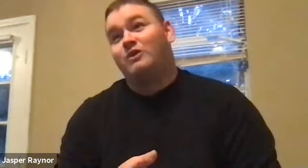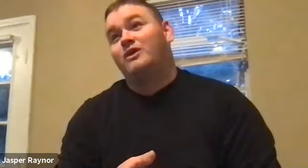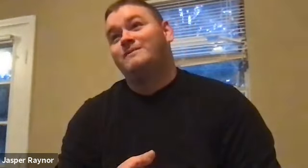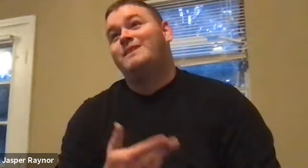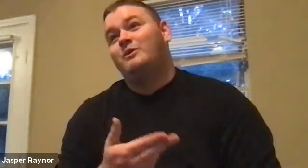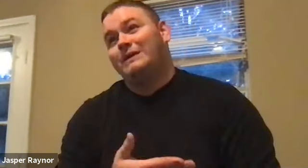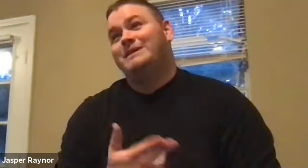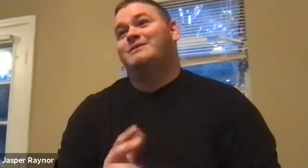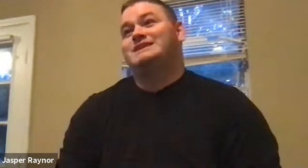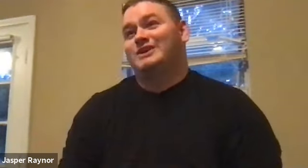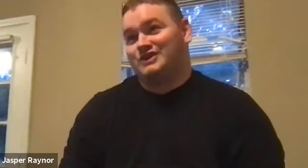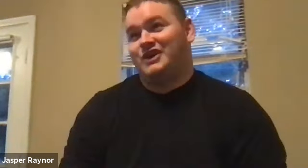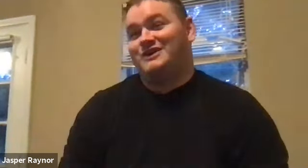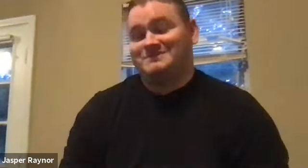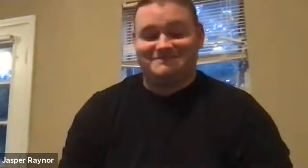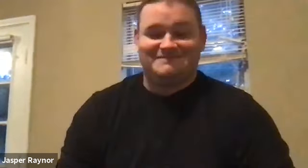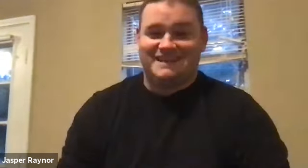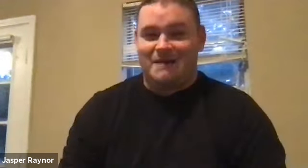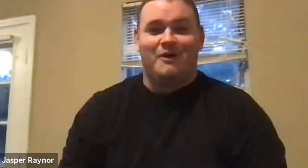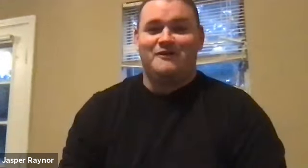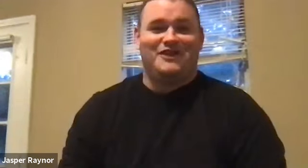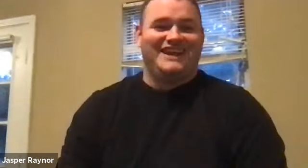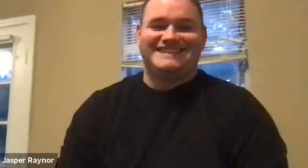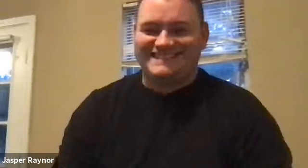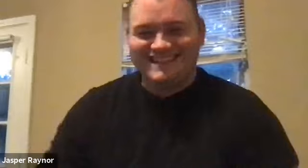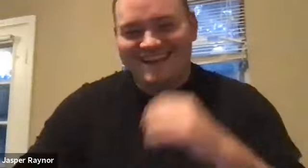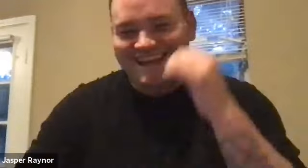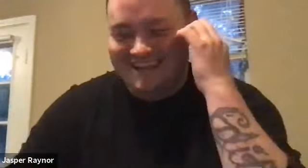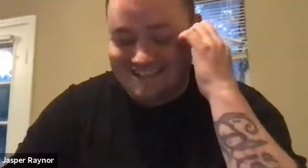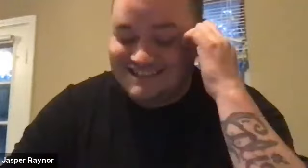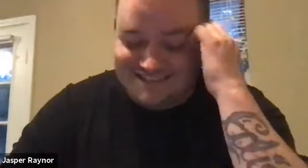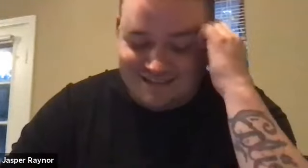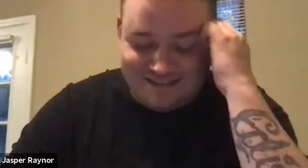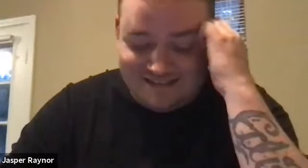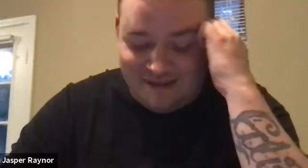floor. Wake me up when it's altar call. I'm over. It's bad.